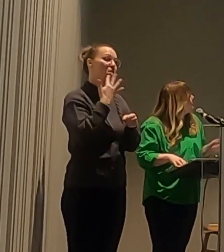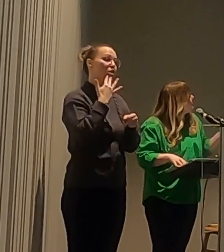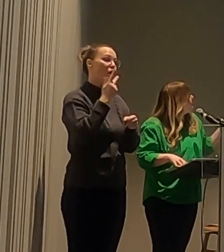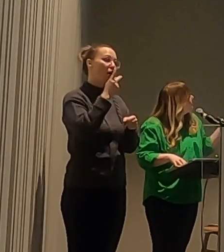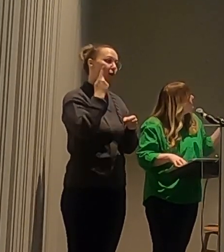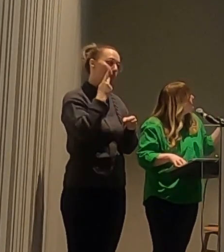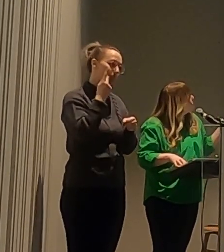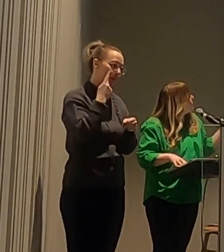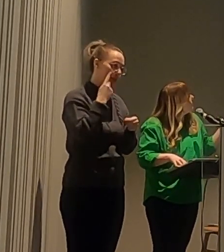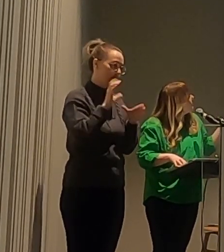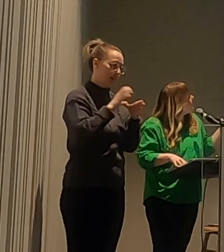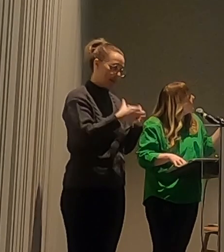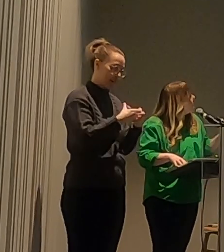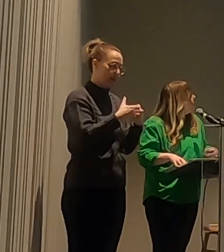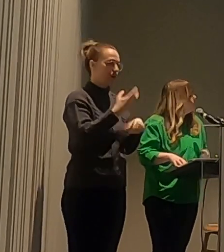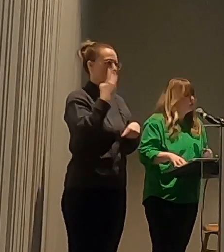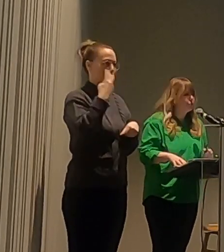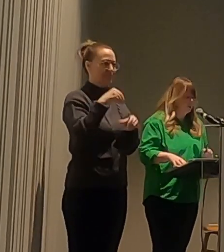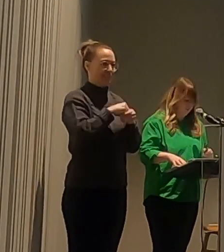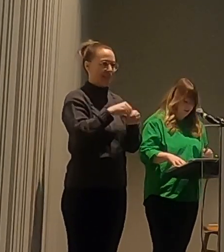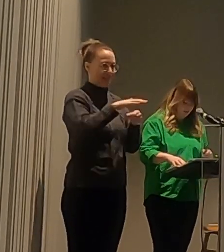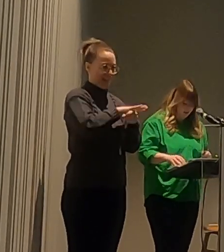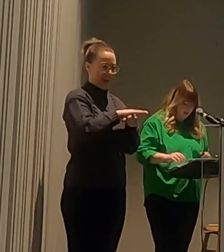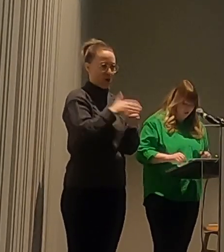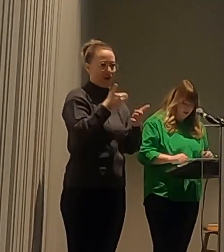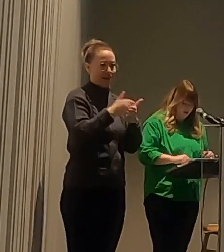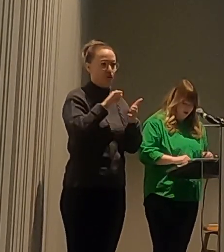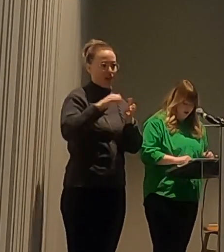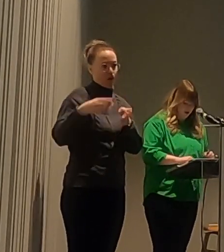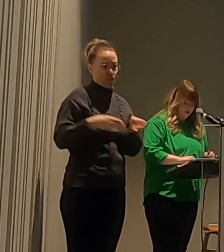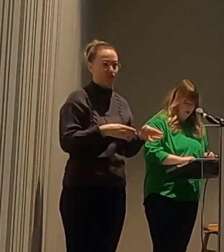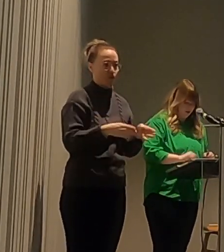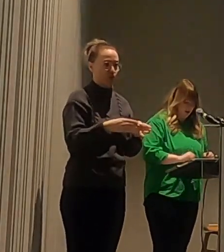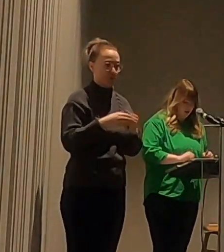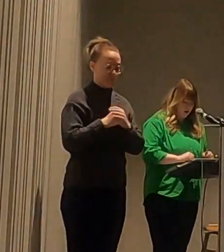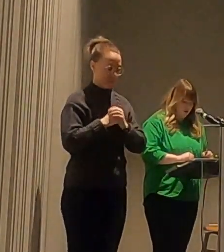Shah dynasty, and you can see it's right in that area of those rivers.